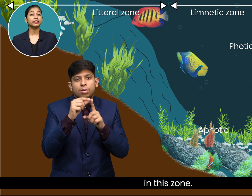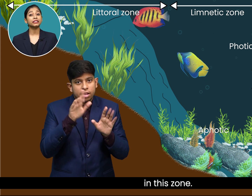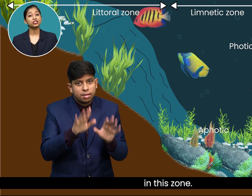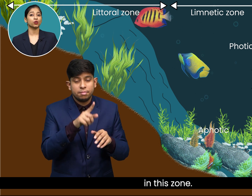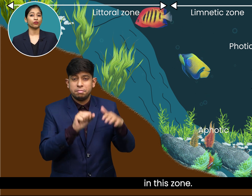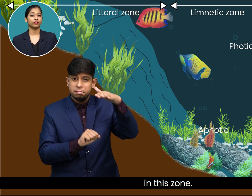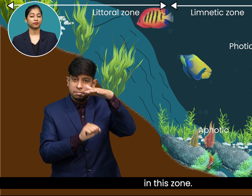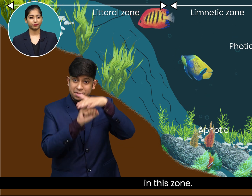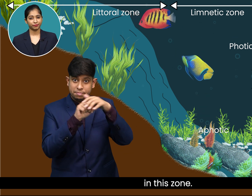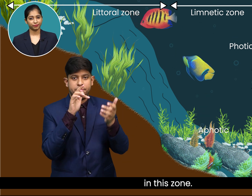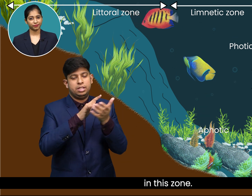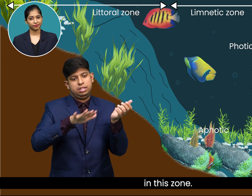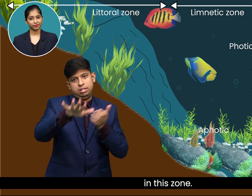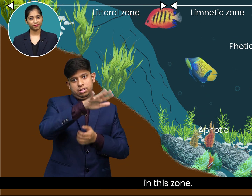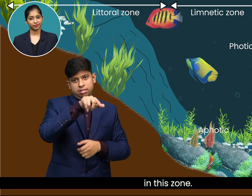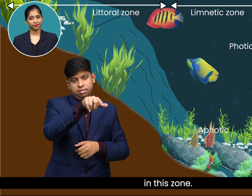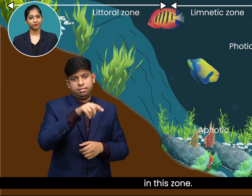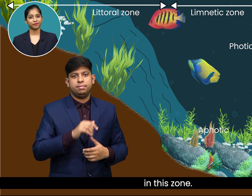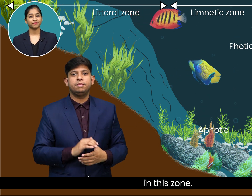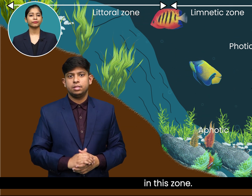maximum in this zone.